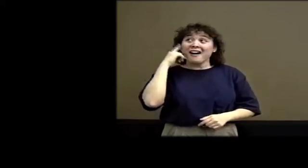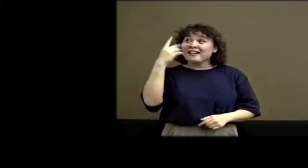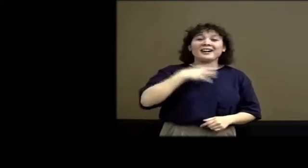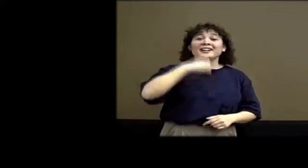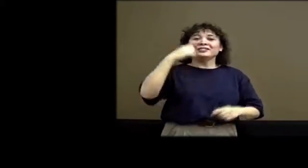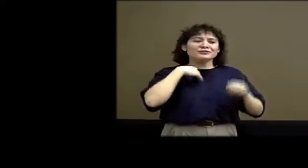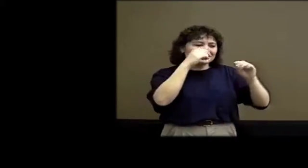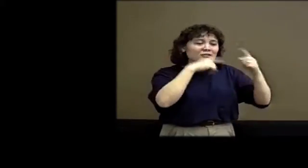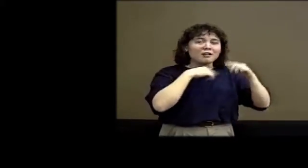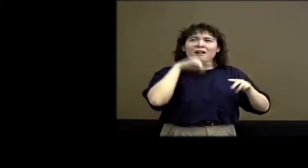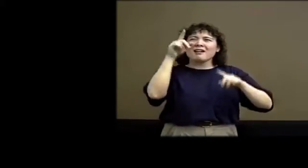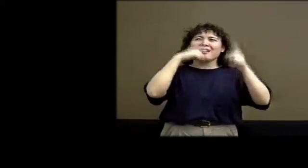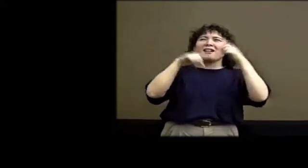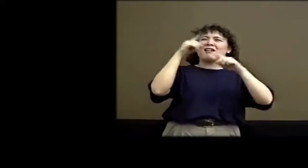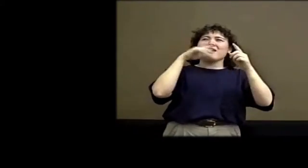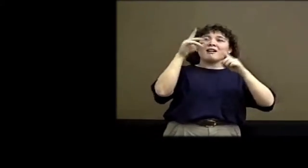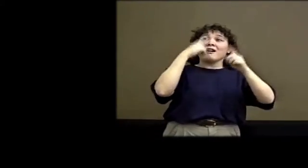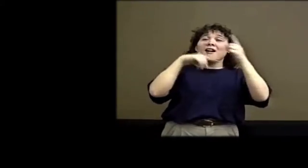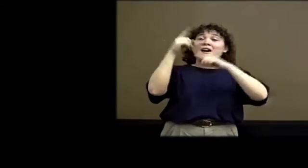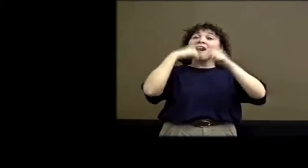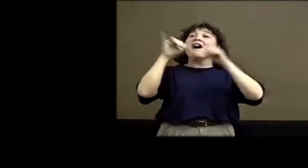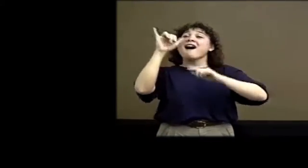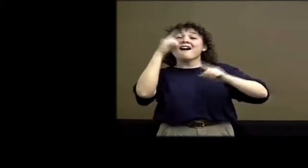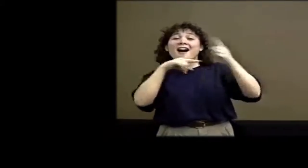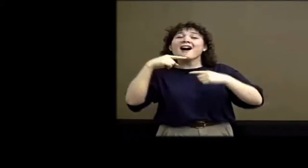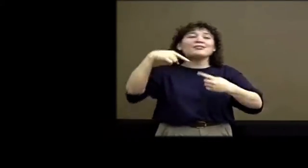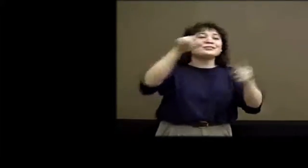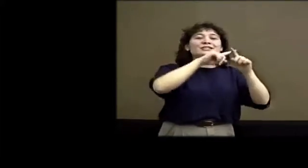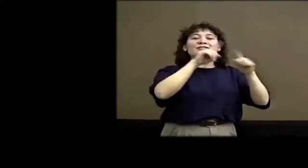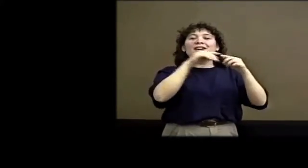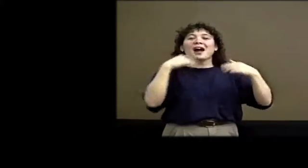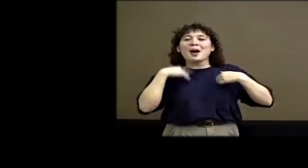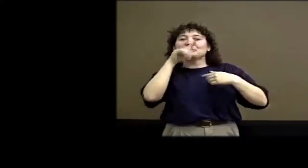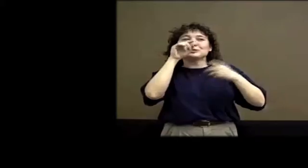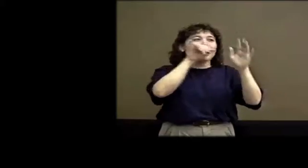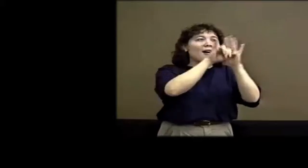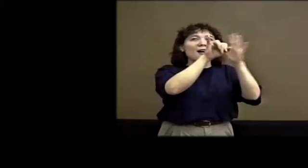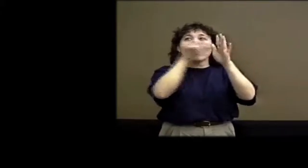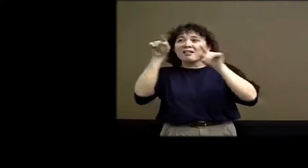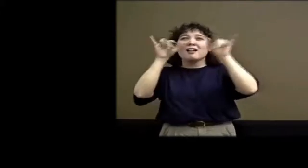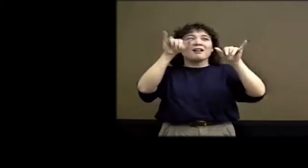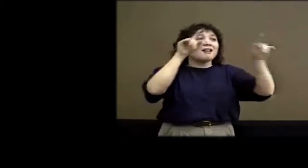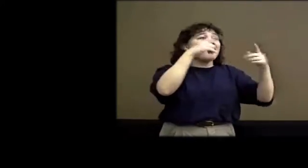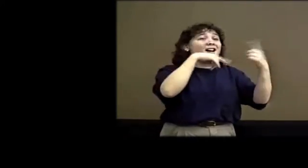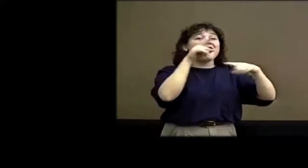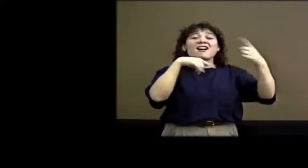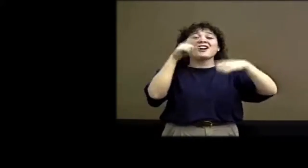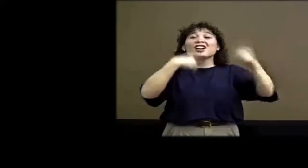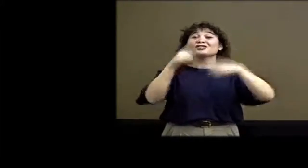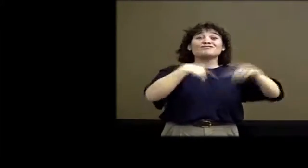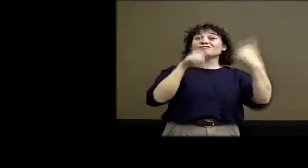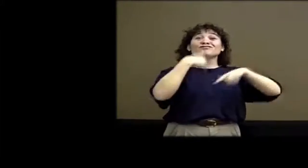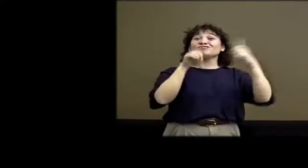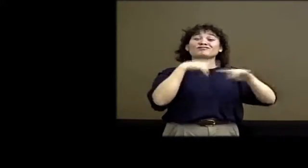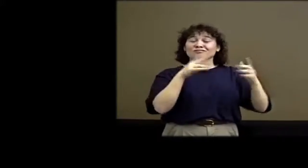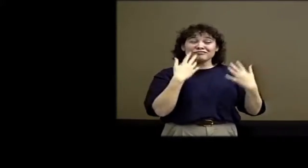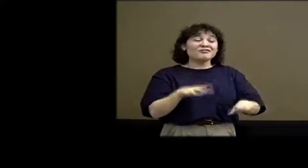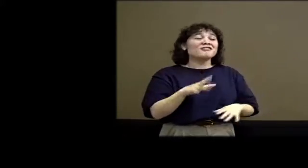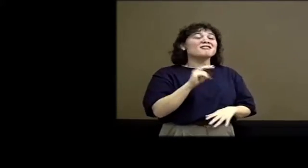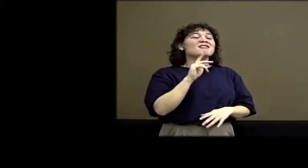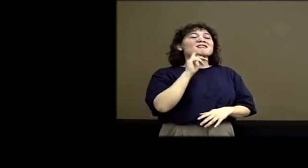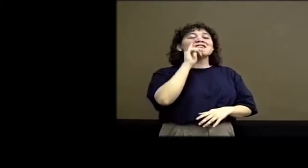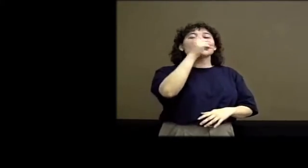me. They noticed that I was deaf as well. They tried to teach me how to sign. At first, I was a little confused, but then I caught on. I learned a variety of signs,